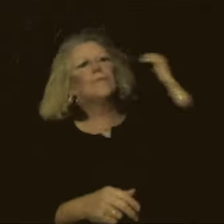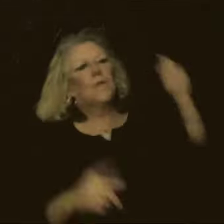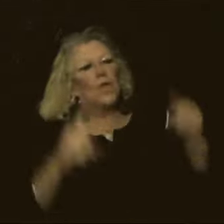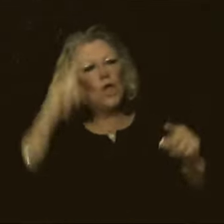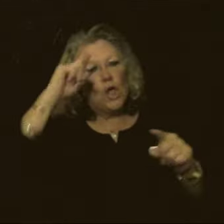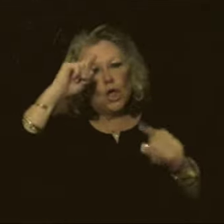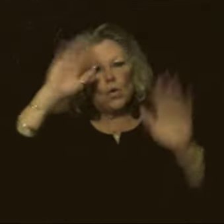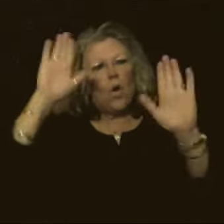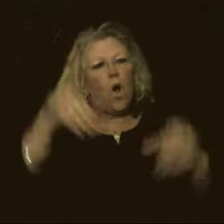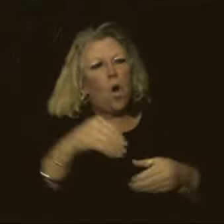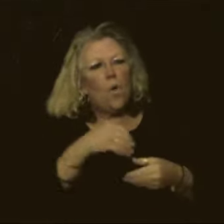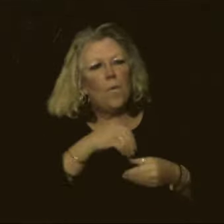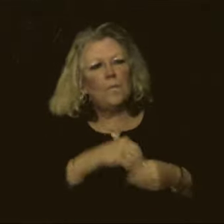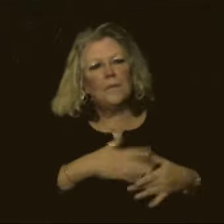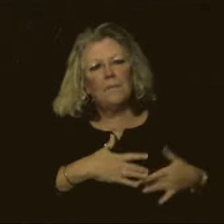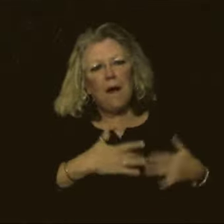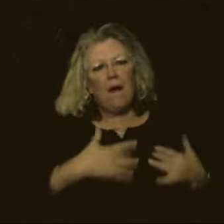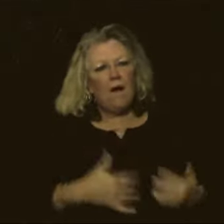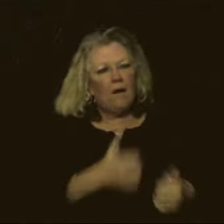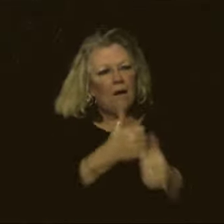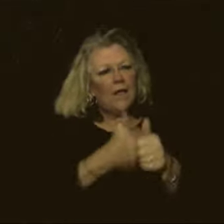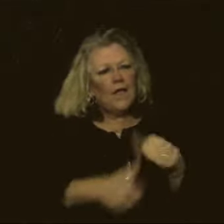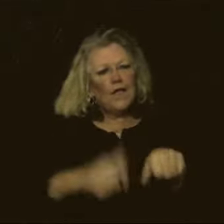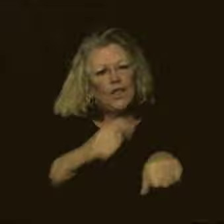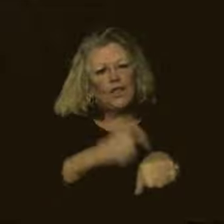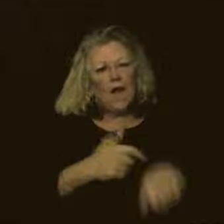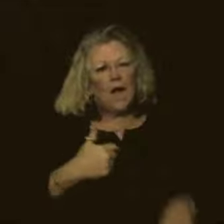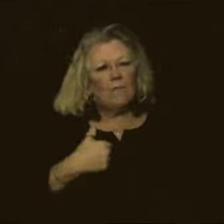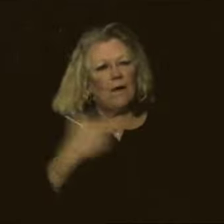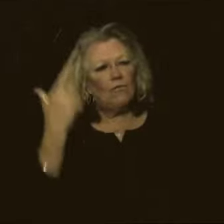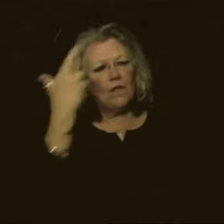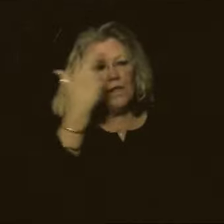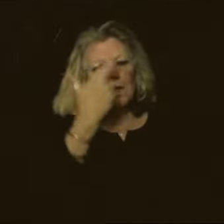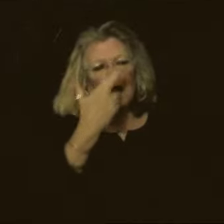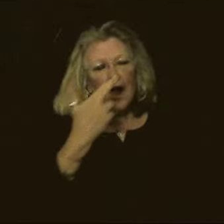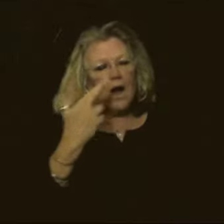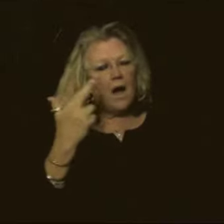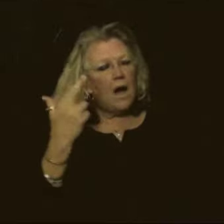word. To the hope in my heart each time I realize